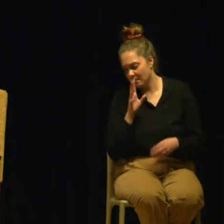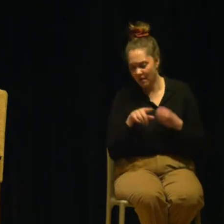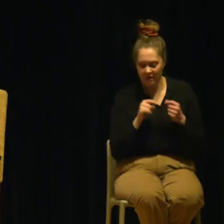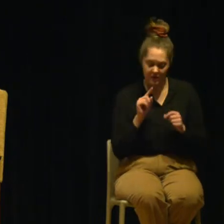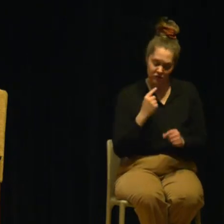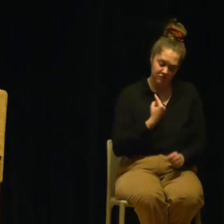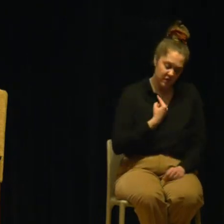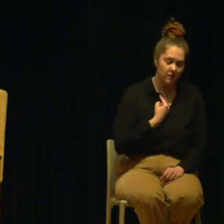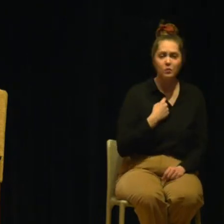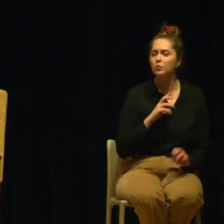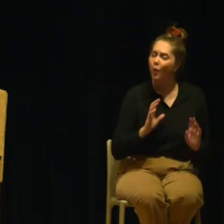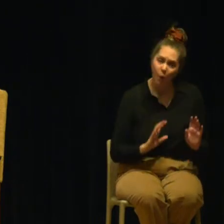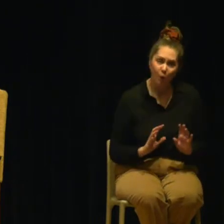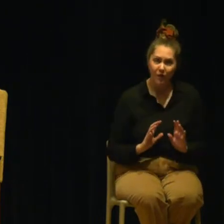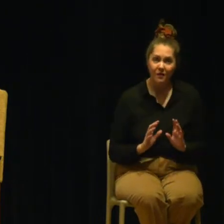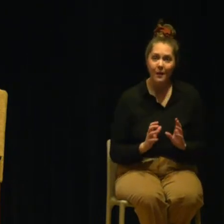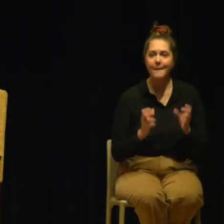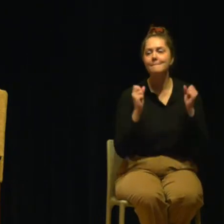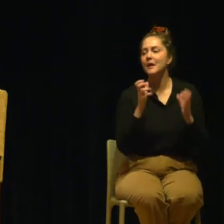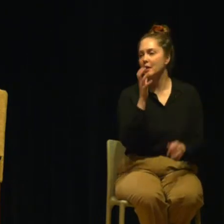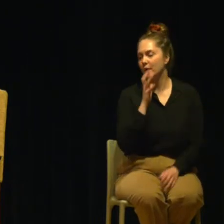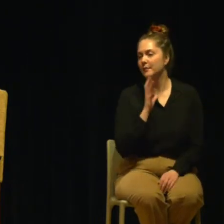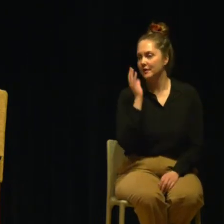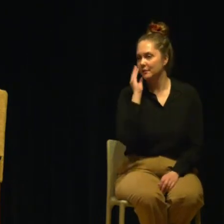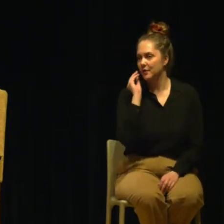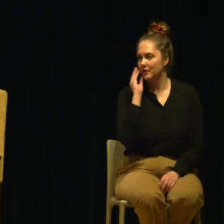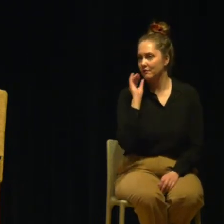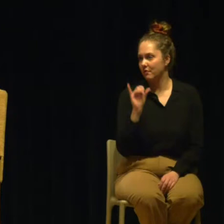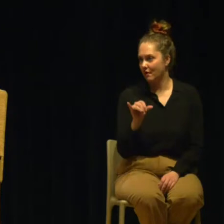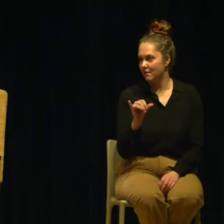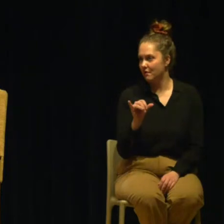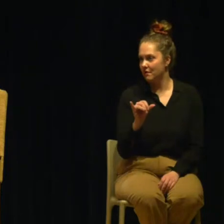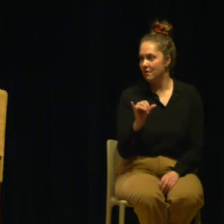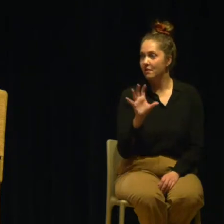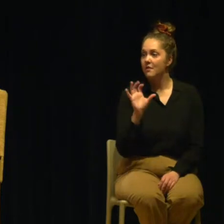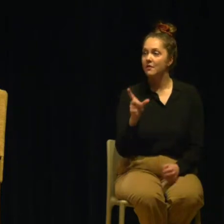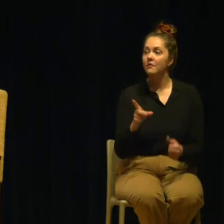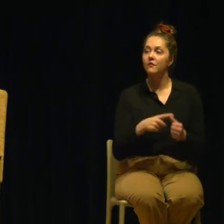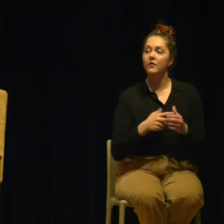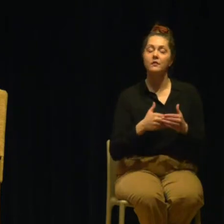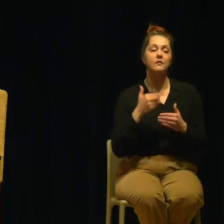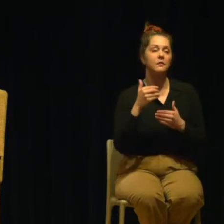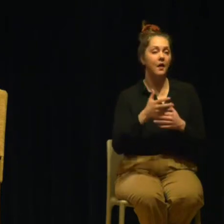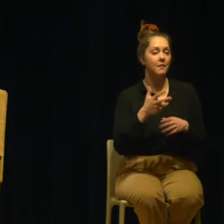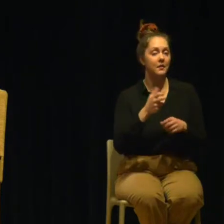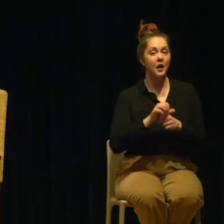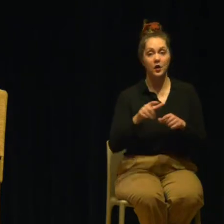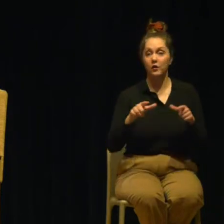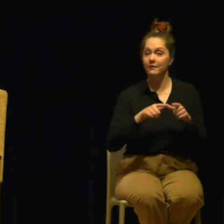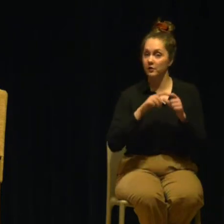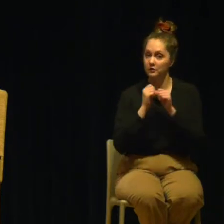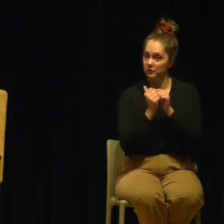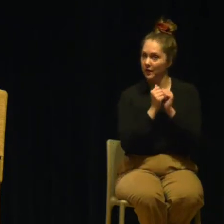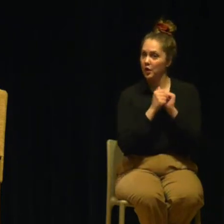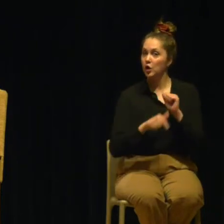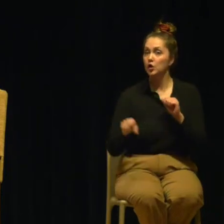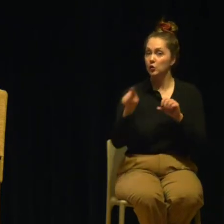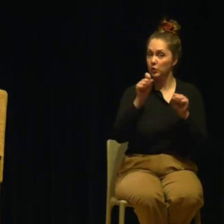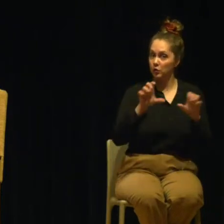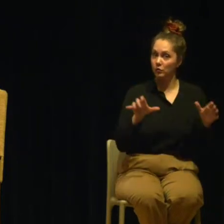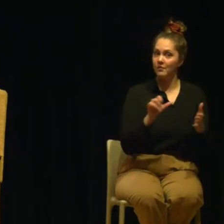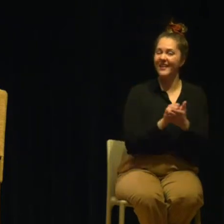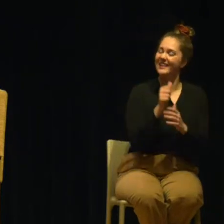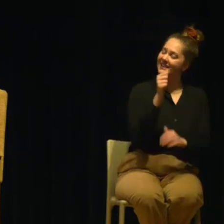me. No, a lot of women have it. And so that's a first step of getting your vagina together. And you can do that at